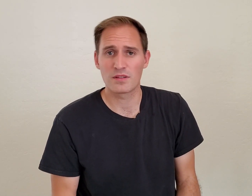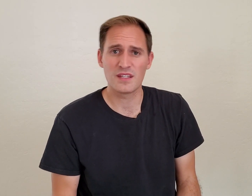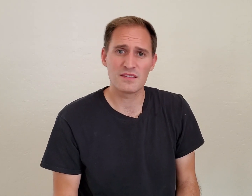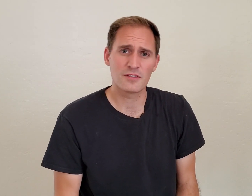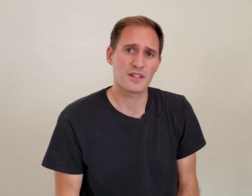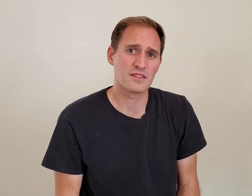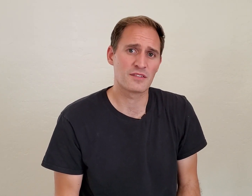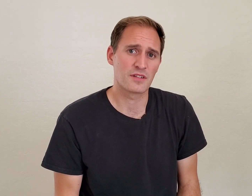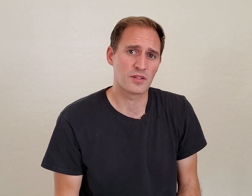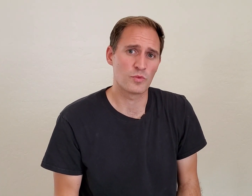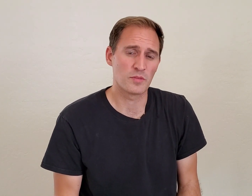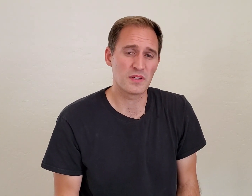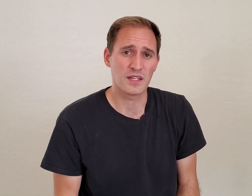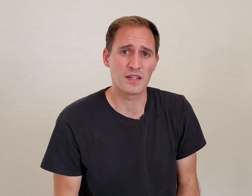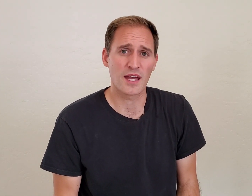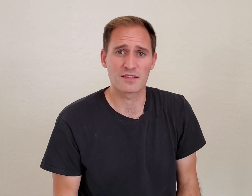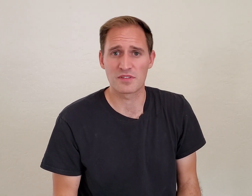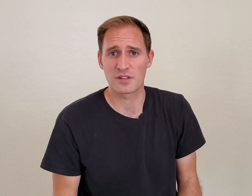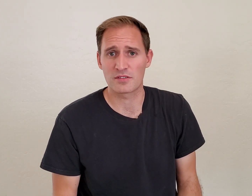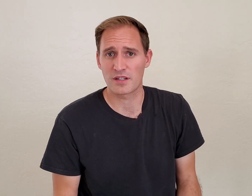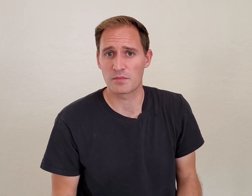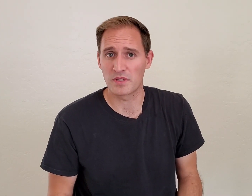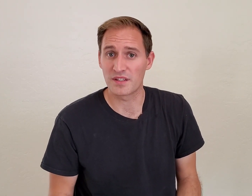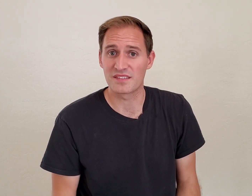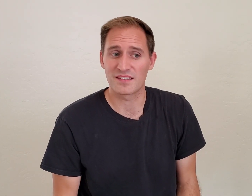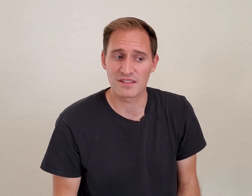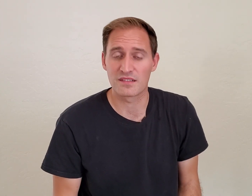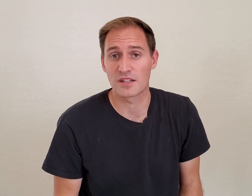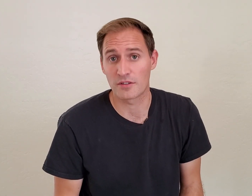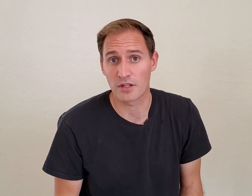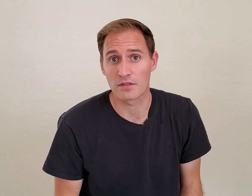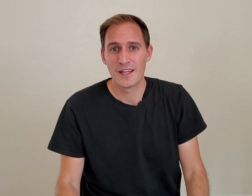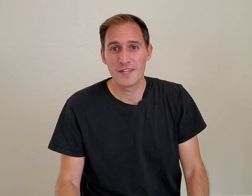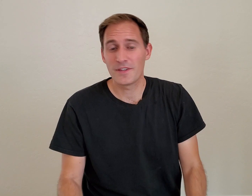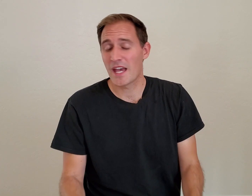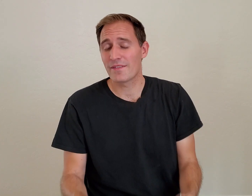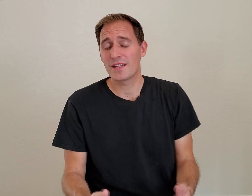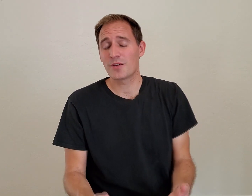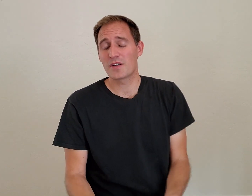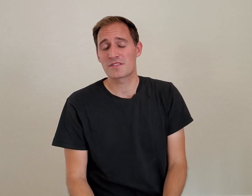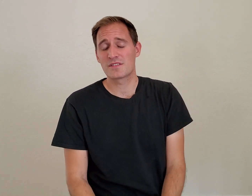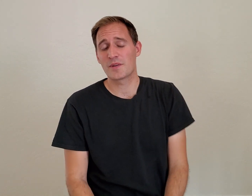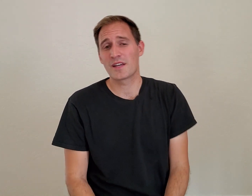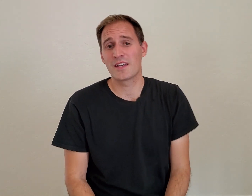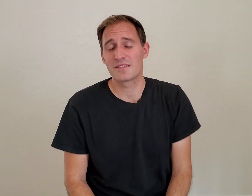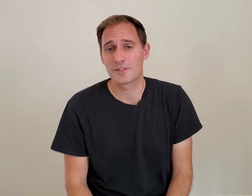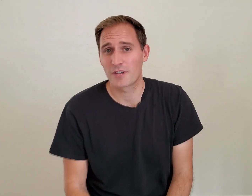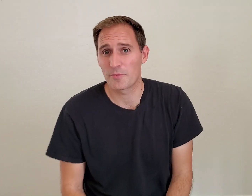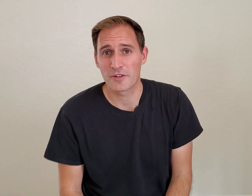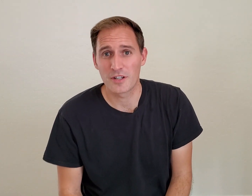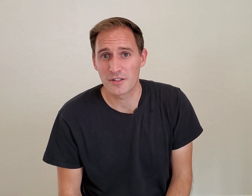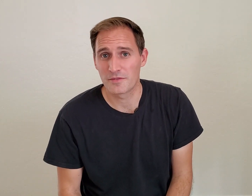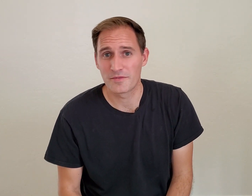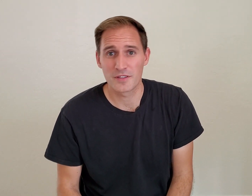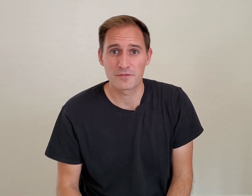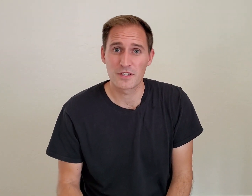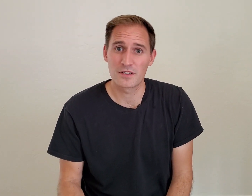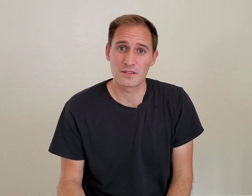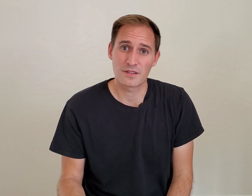easier and easier it will be as we start trying to build these sentences on our own. If you have any questions about ASL grammar at all, feel free to